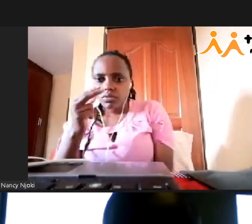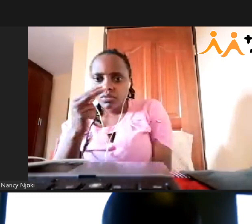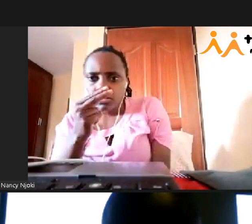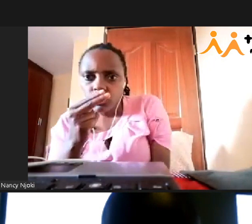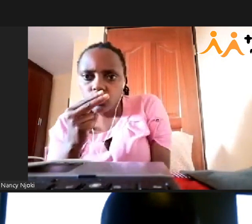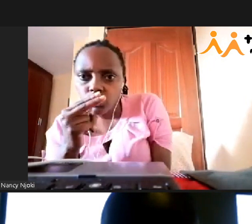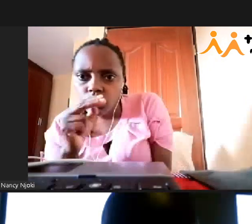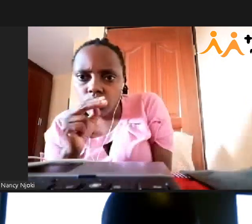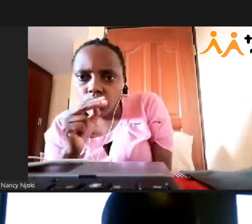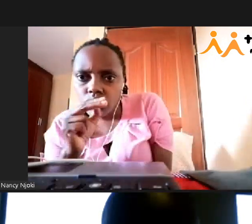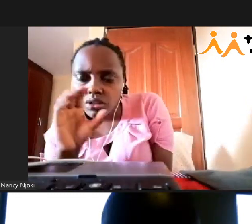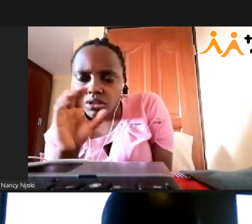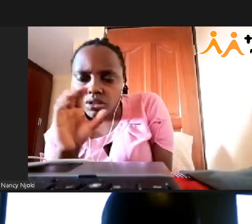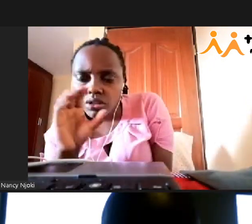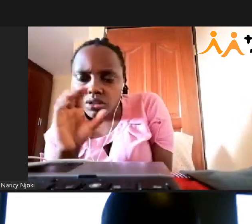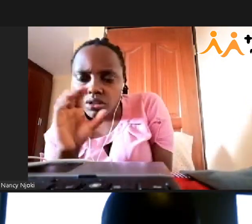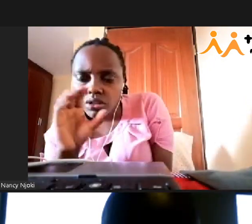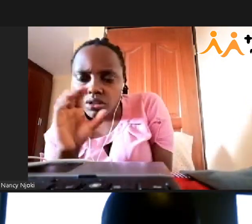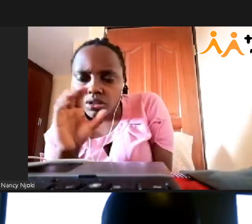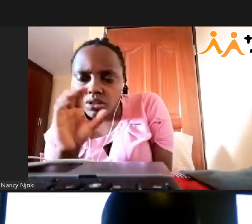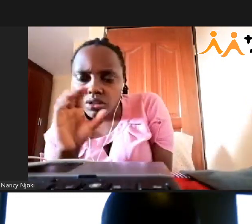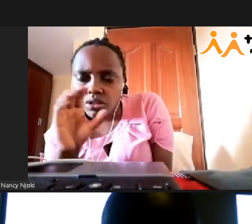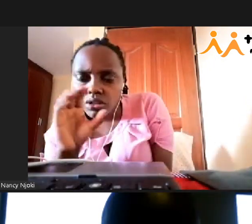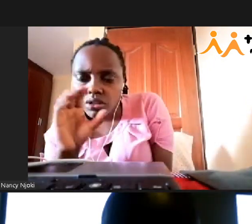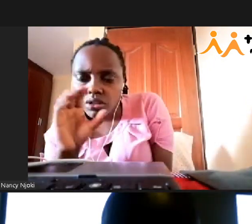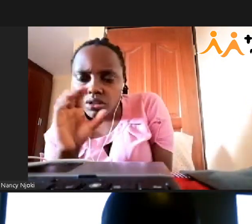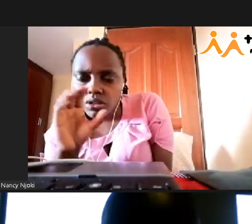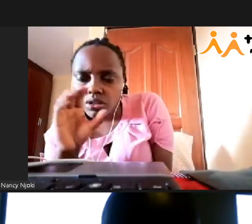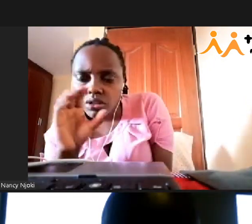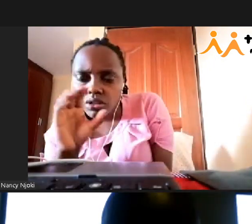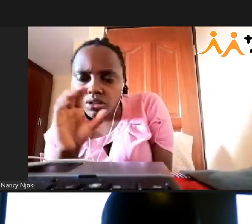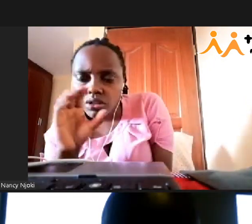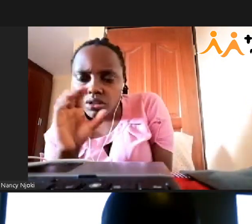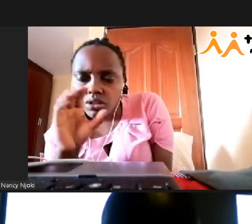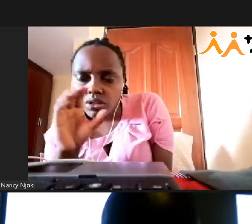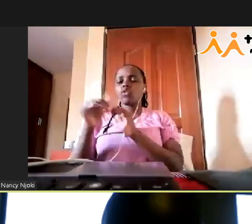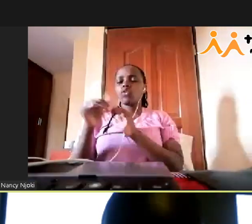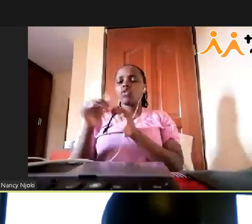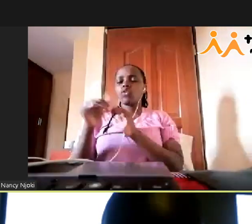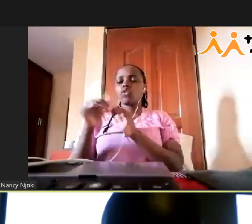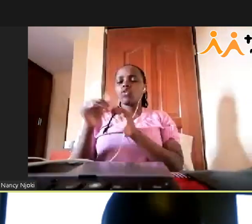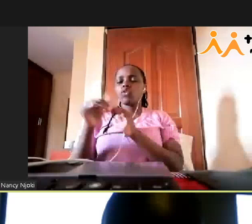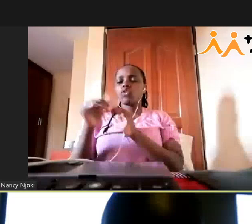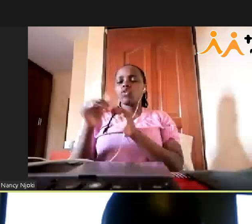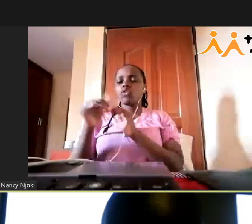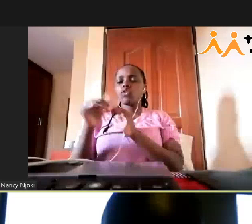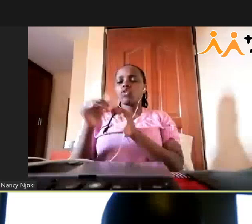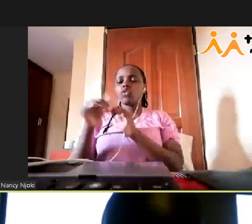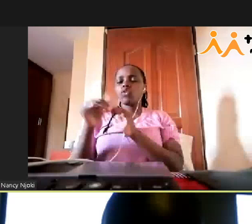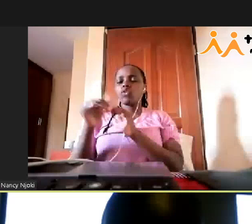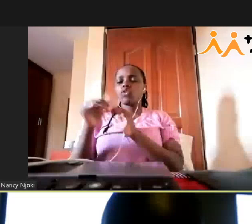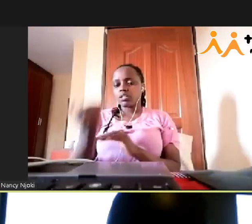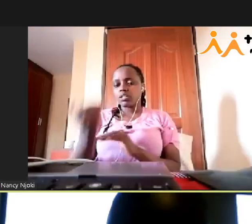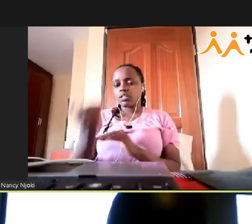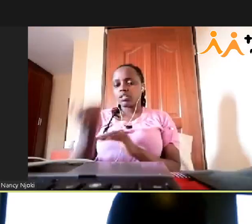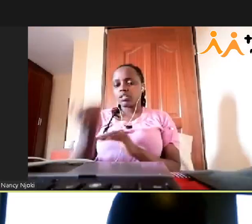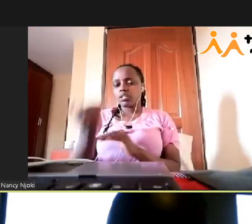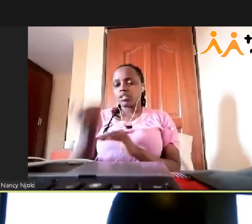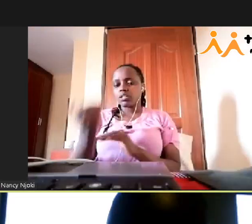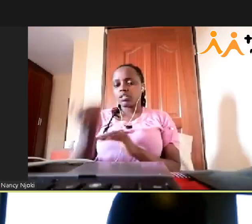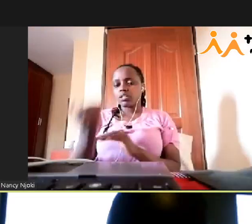and I'm presenting on behalf of the Botswana Child Rights Network. It was born in 2018